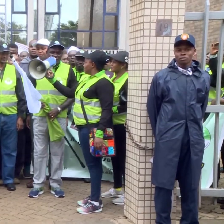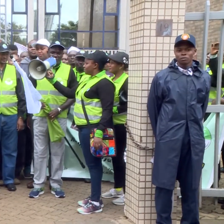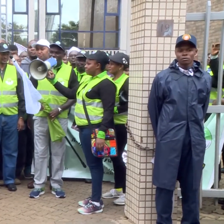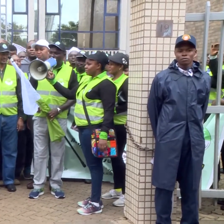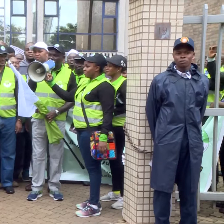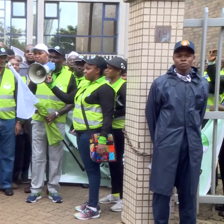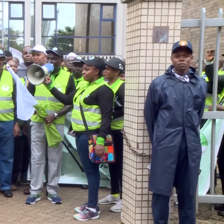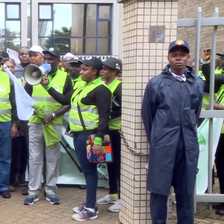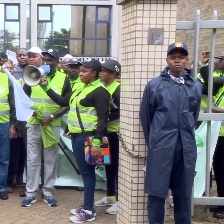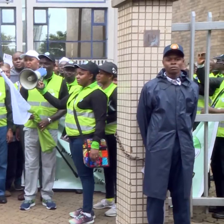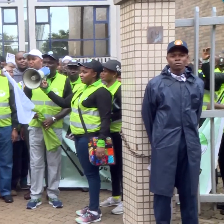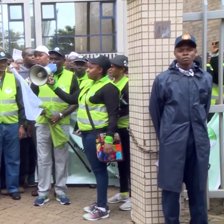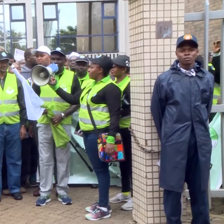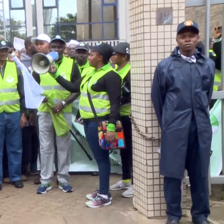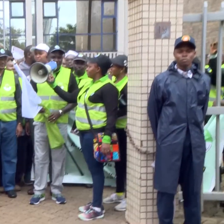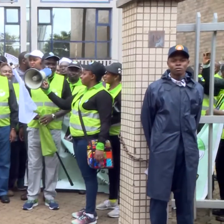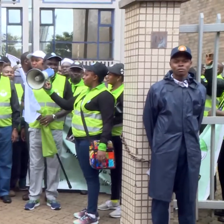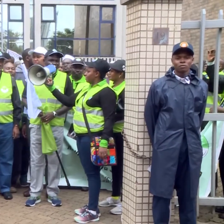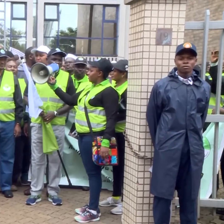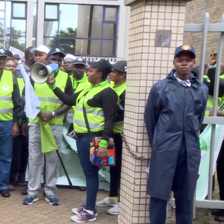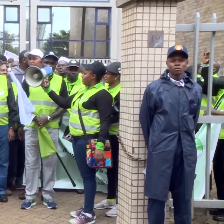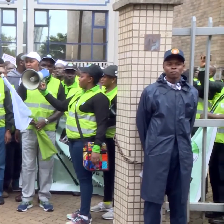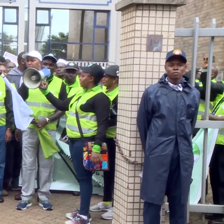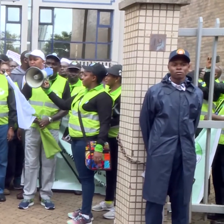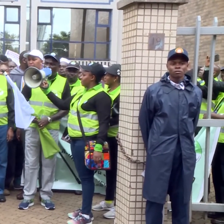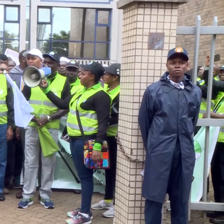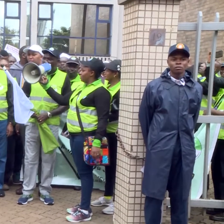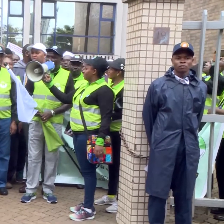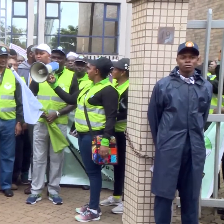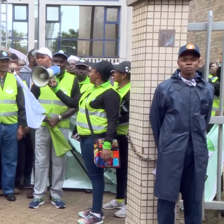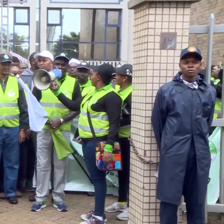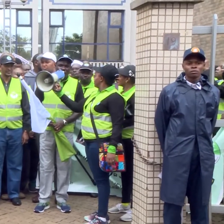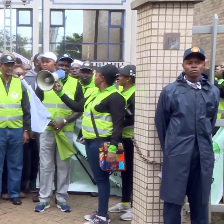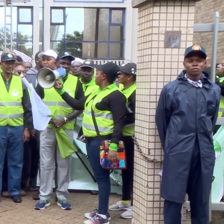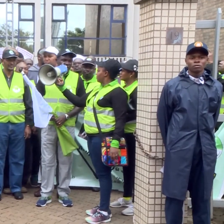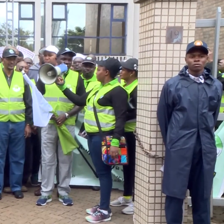I want to officially welcome you to this walk,